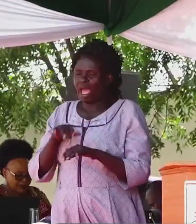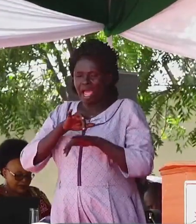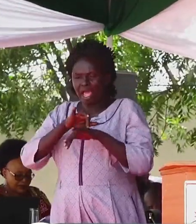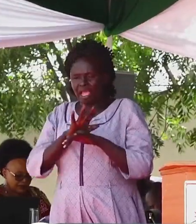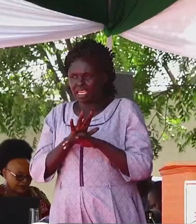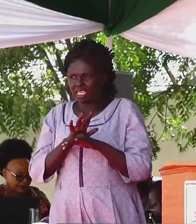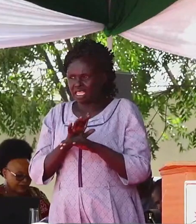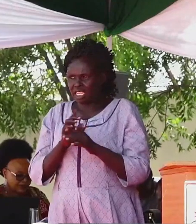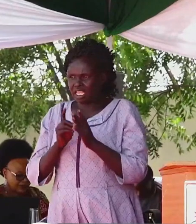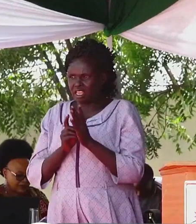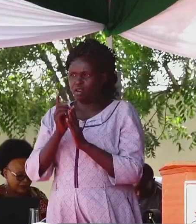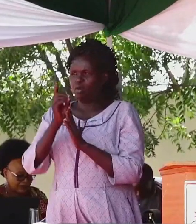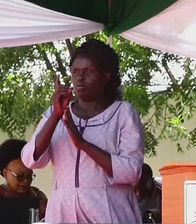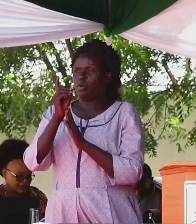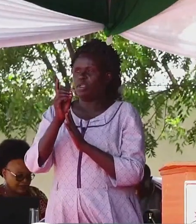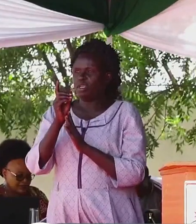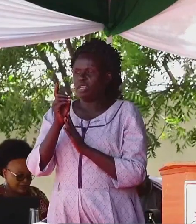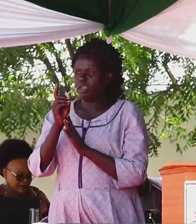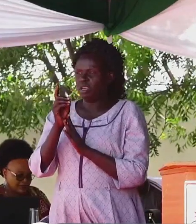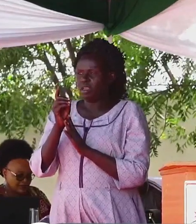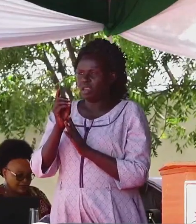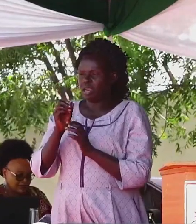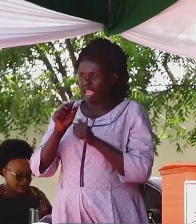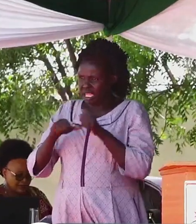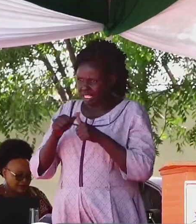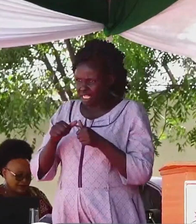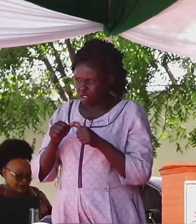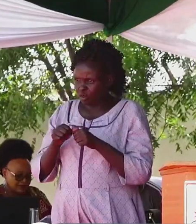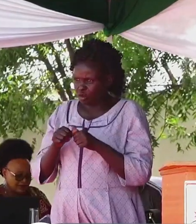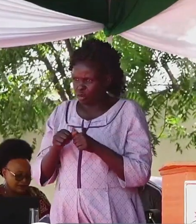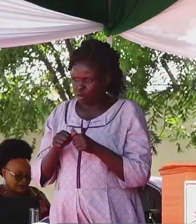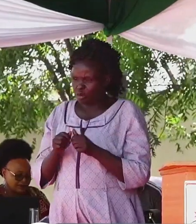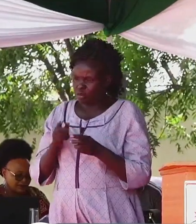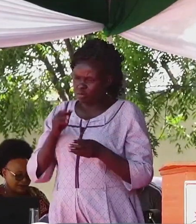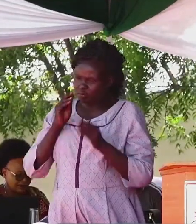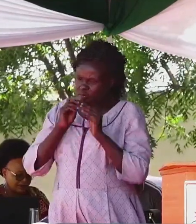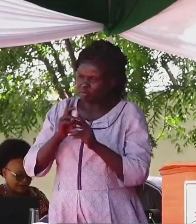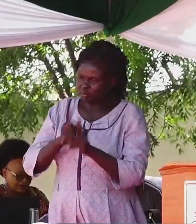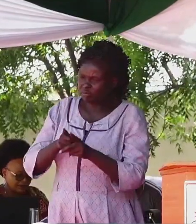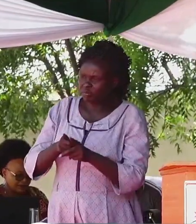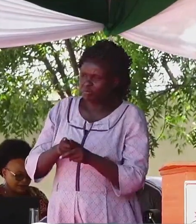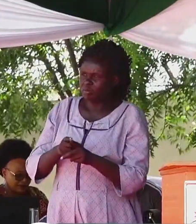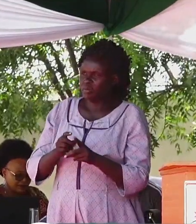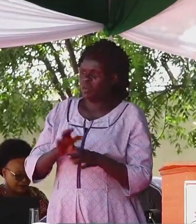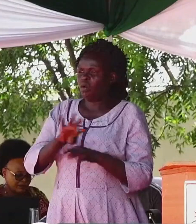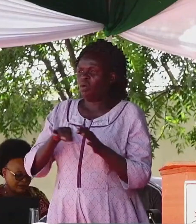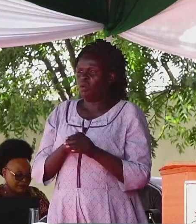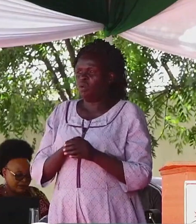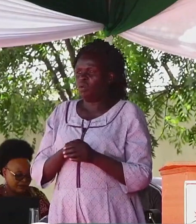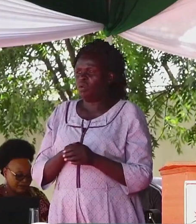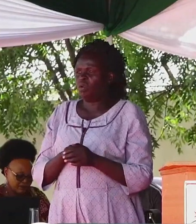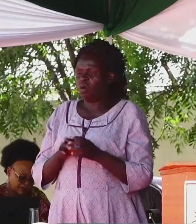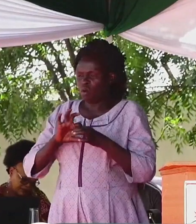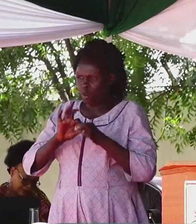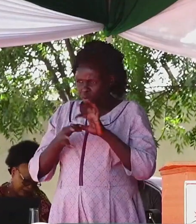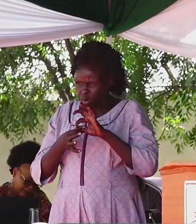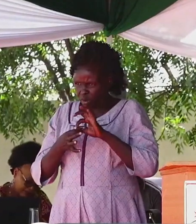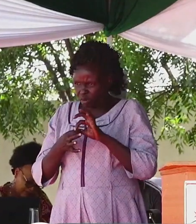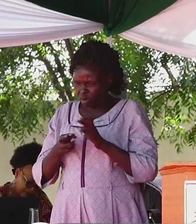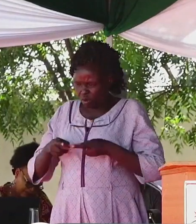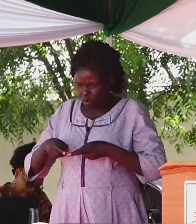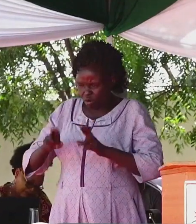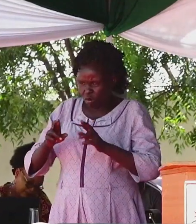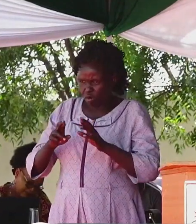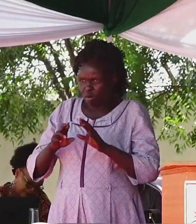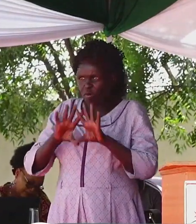development, state and non-state actors to embrace multi-sectoral collaboration and implement the roadmap of